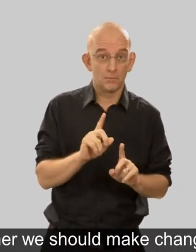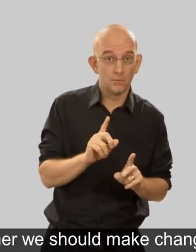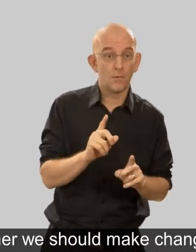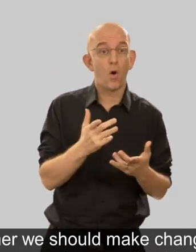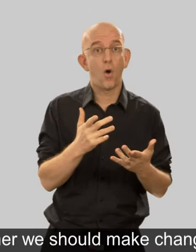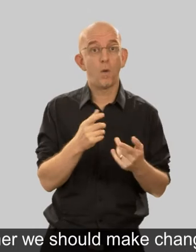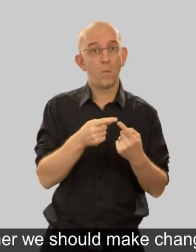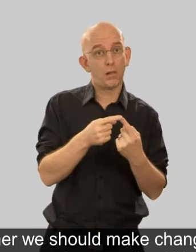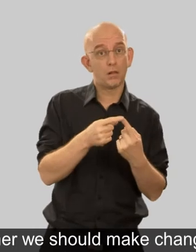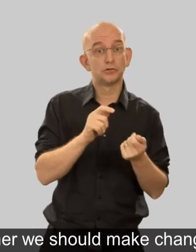should be made,